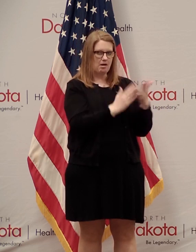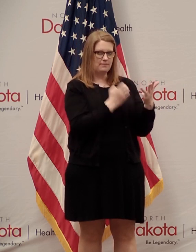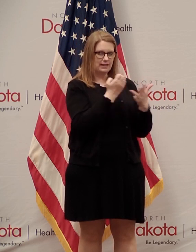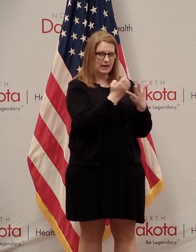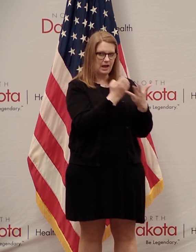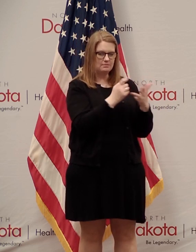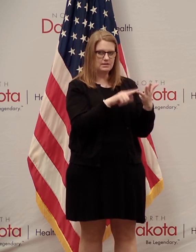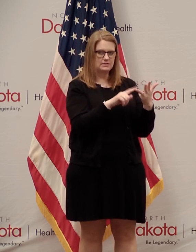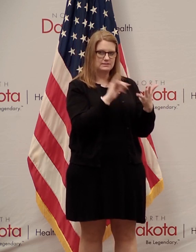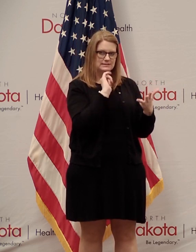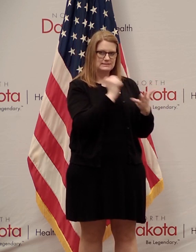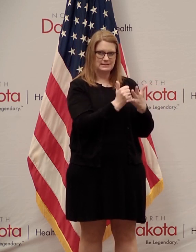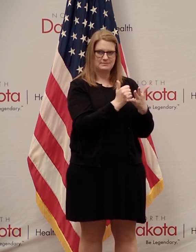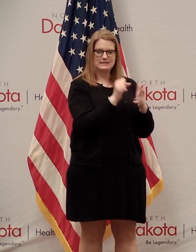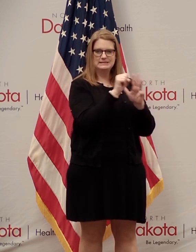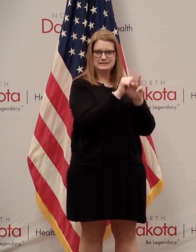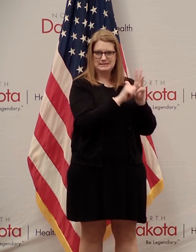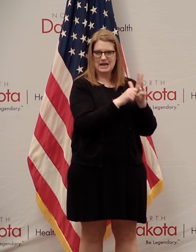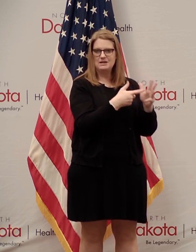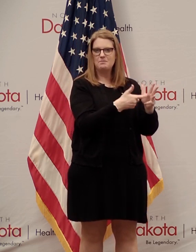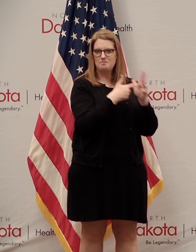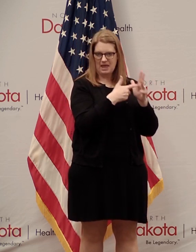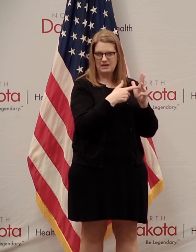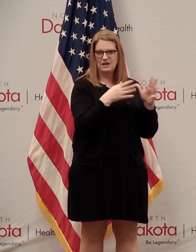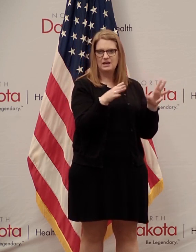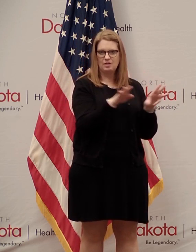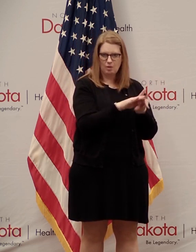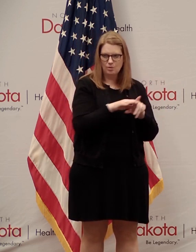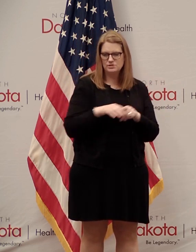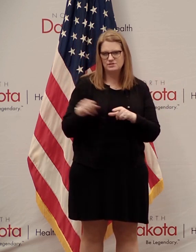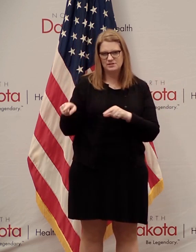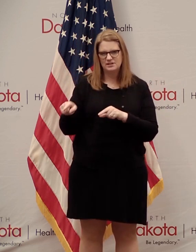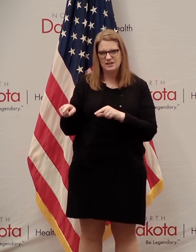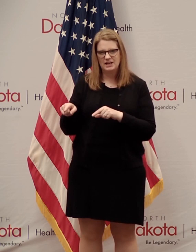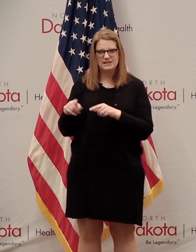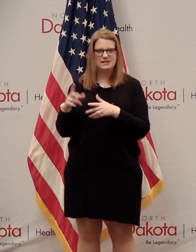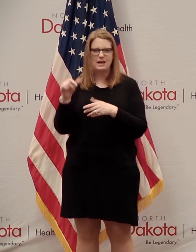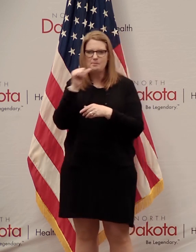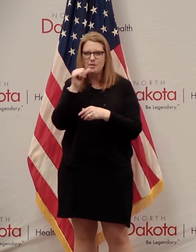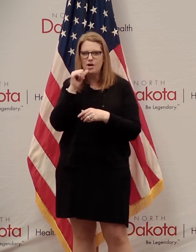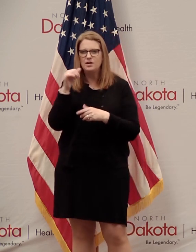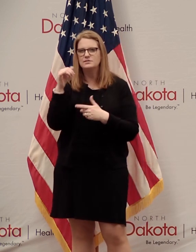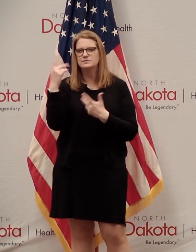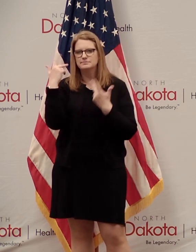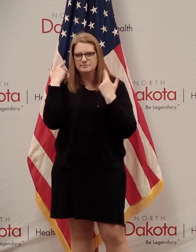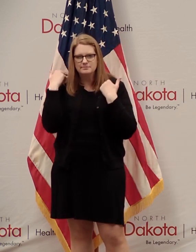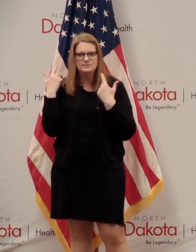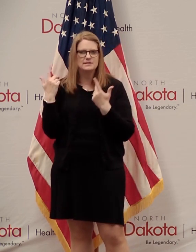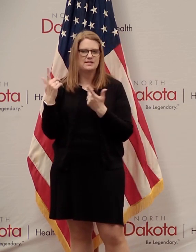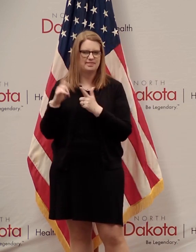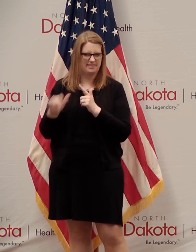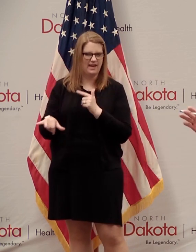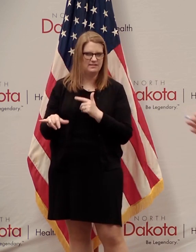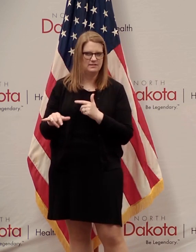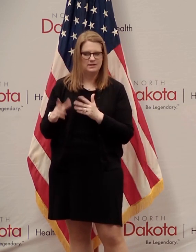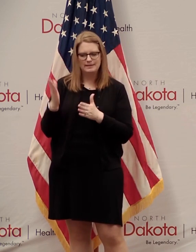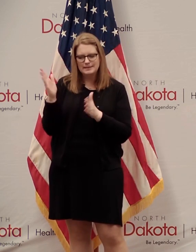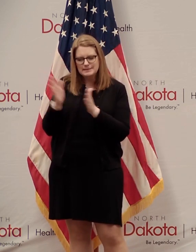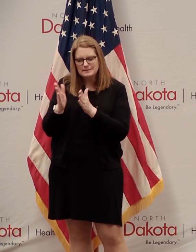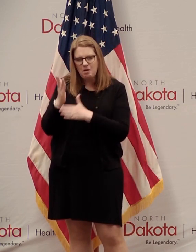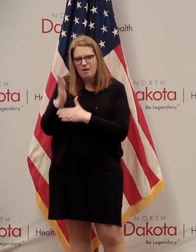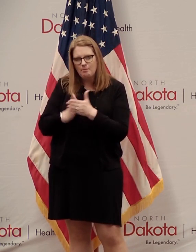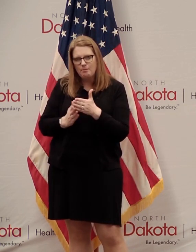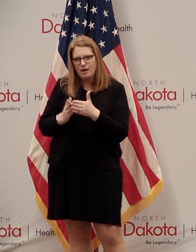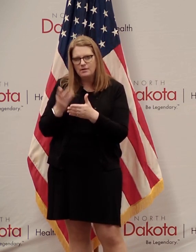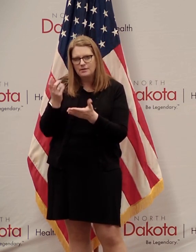put in state mandated closures, personal care businesses, bars and restaurants, et cetera. You know the list, but that's a small portion of the economy. Everything else